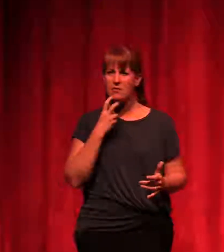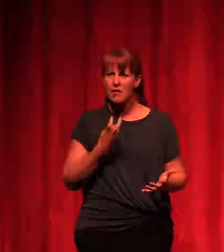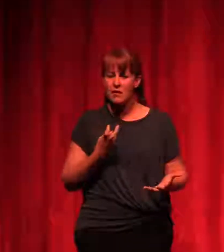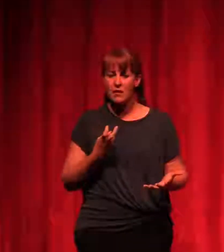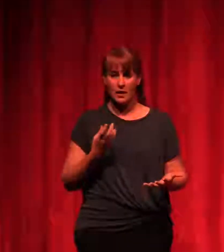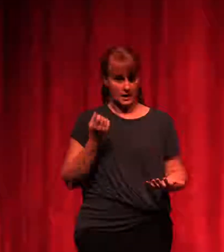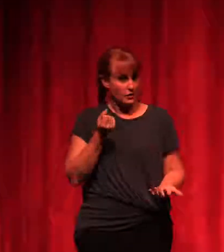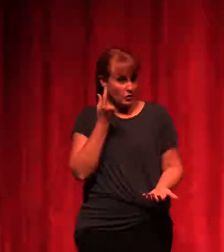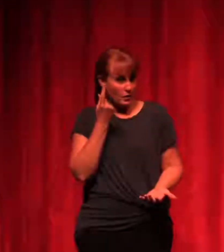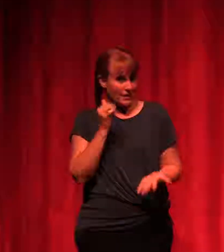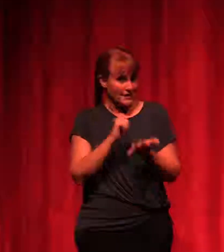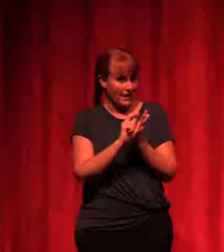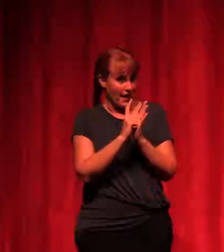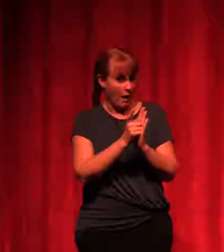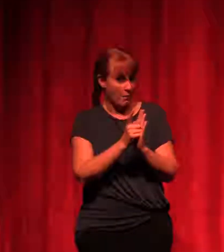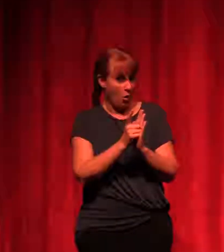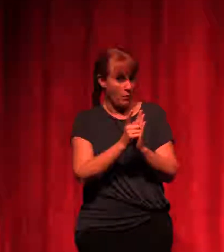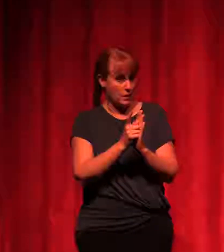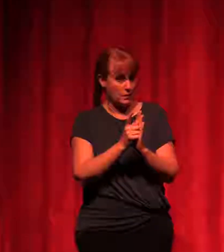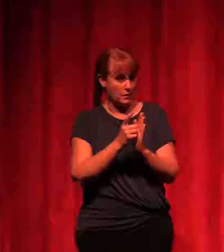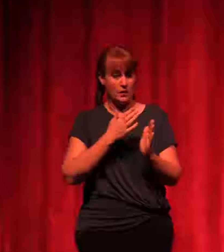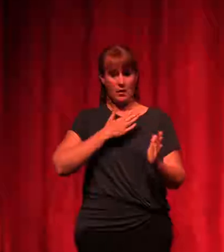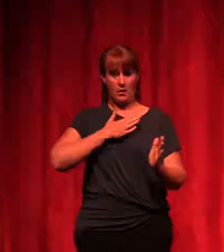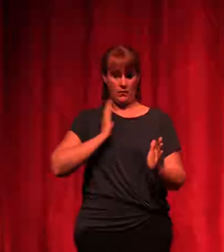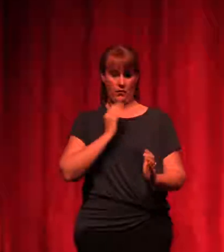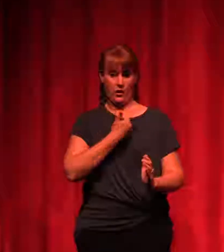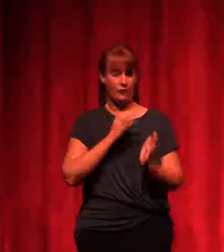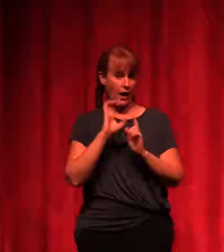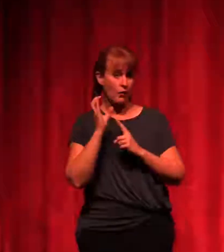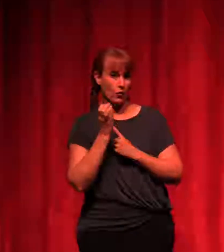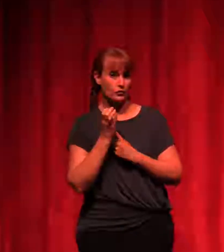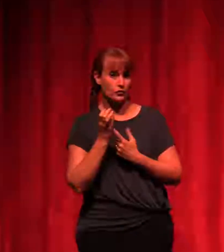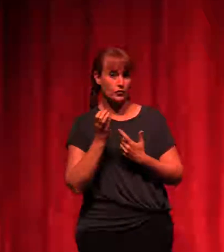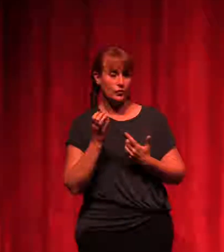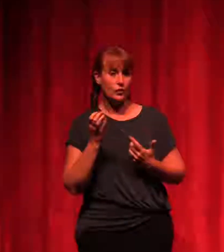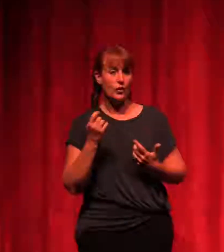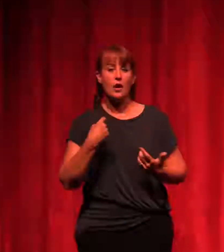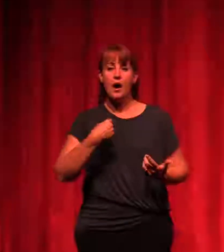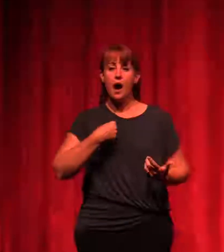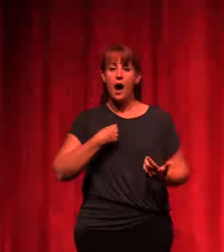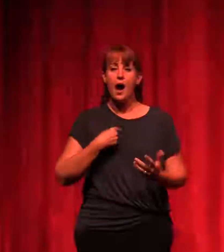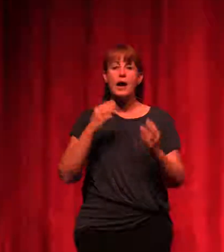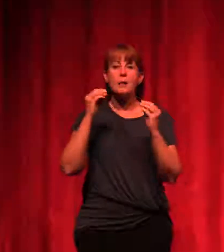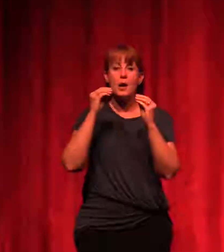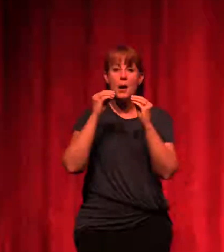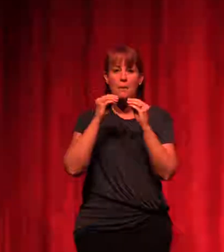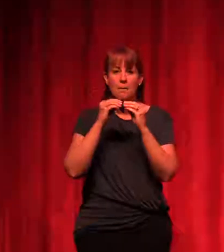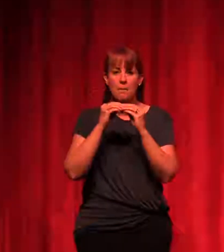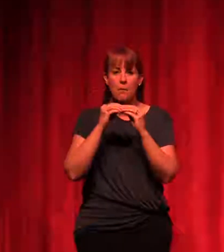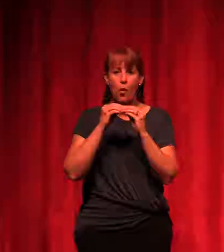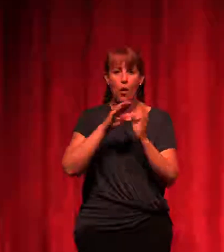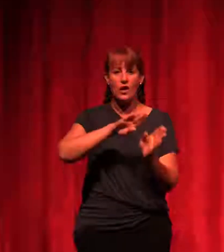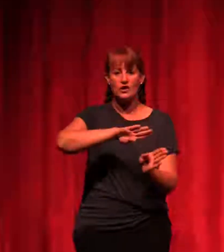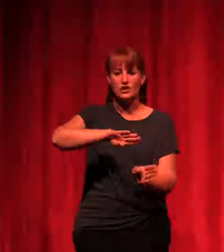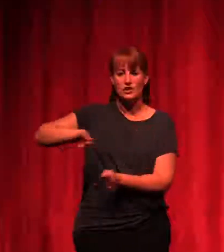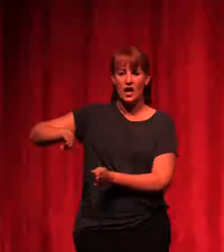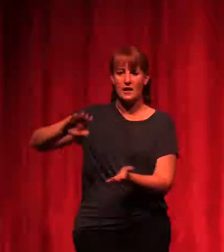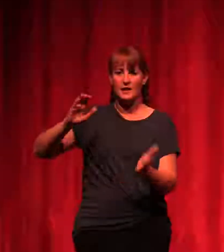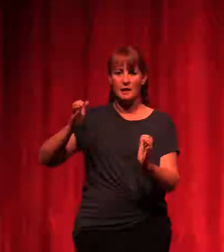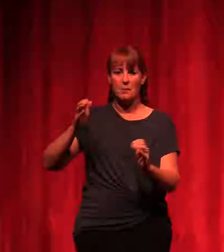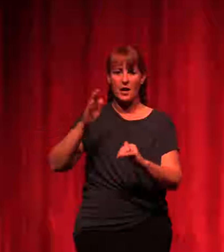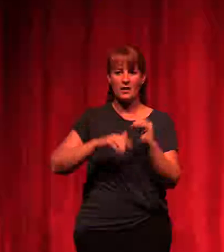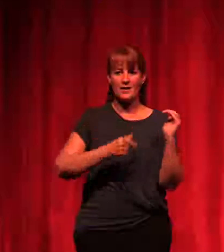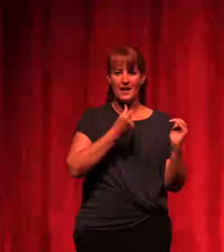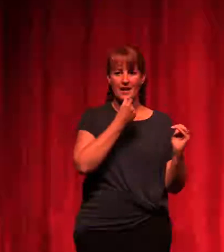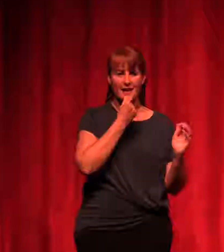you realize at moments like that as far as our culture is concerned, I'm even more shunned than the